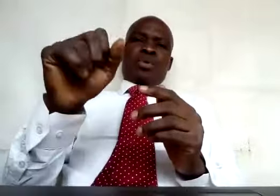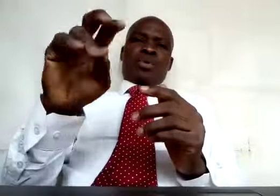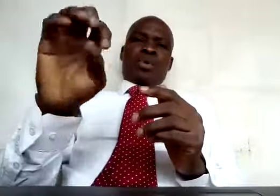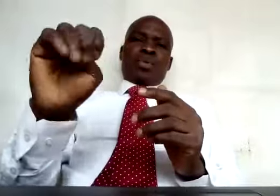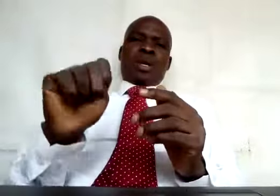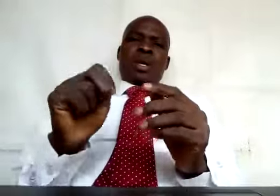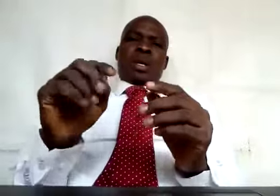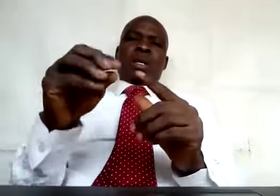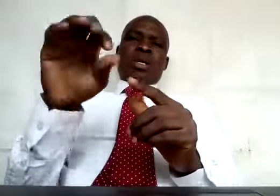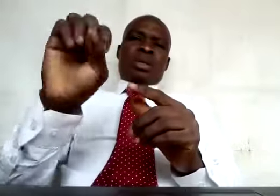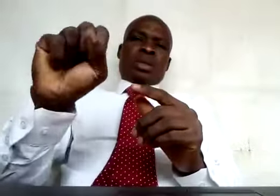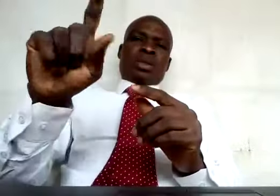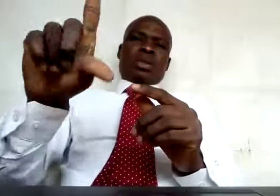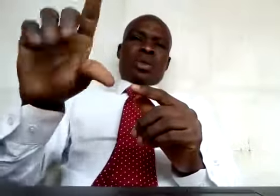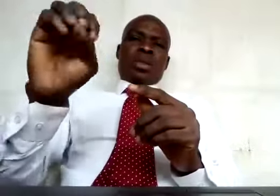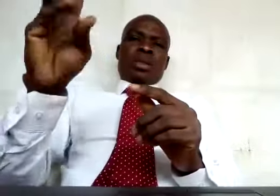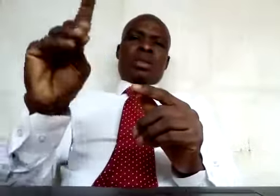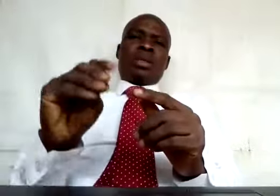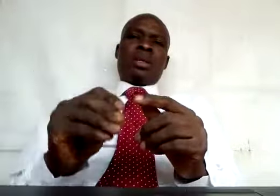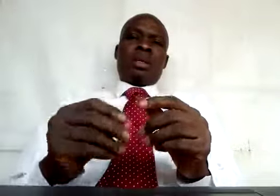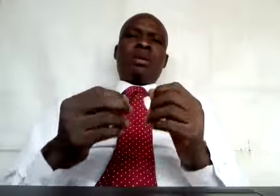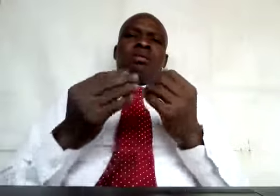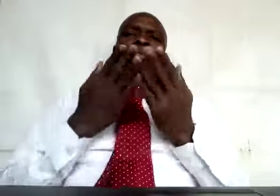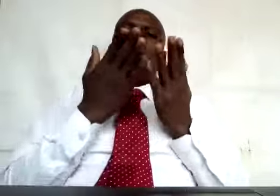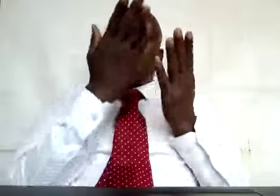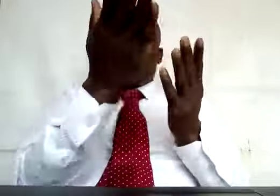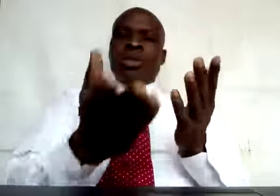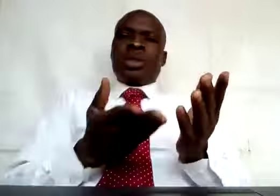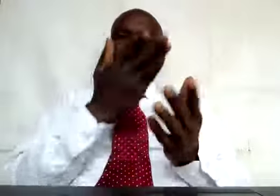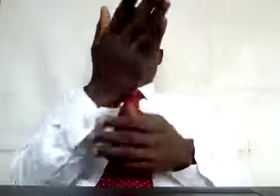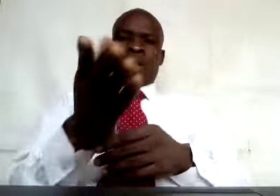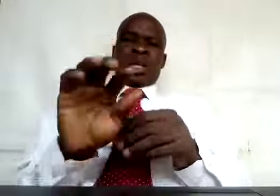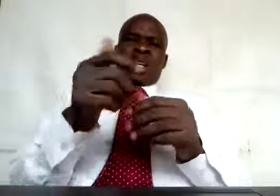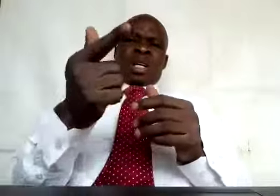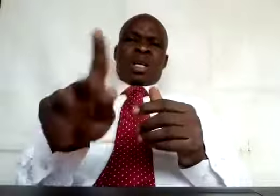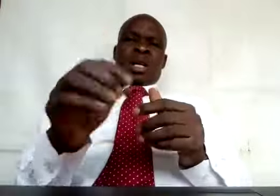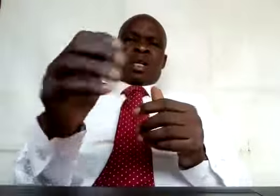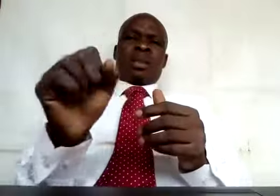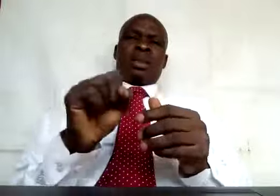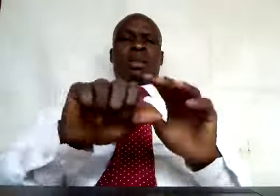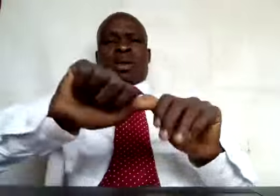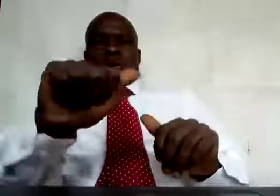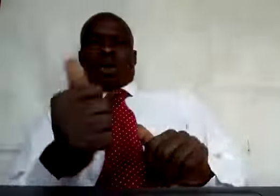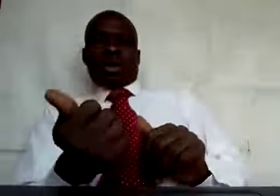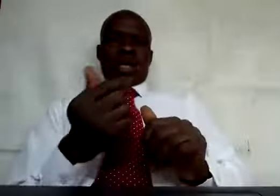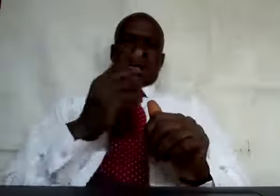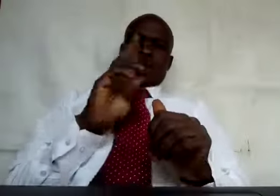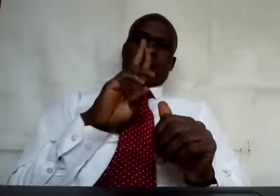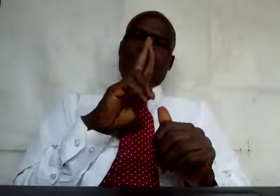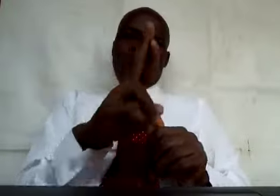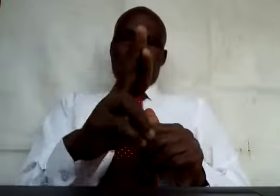liquid, oxygen, which is a gas. Others are carbon,